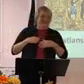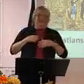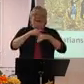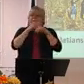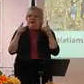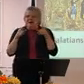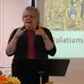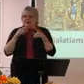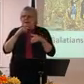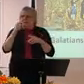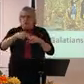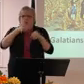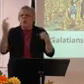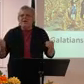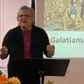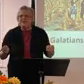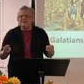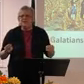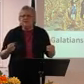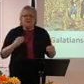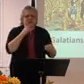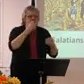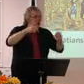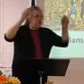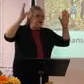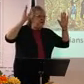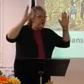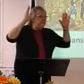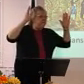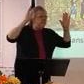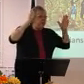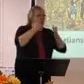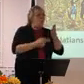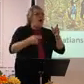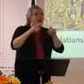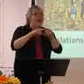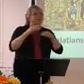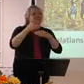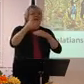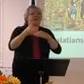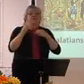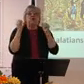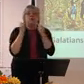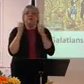But don't quit. Don't give up. Because you know what comes after winter?